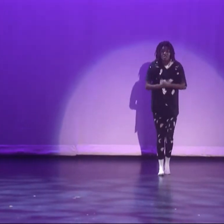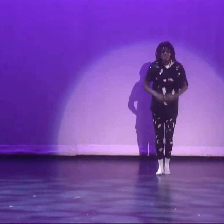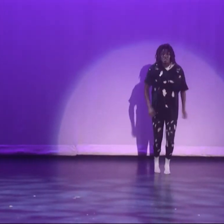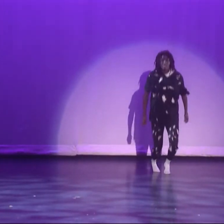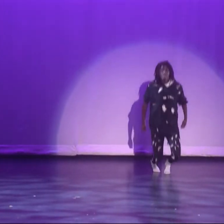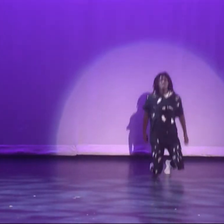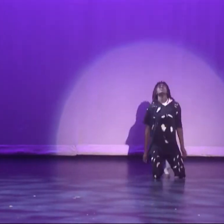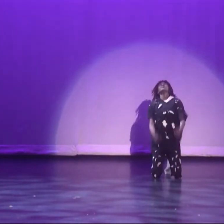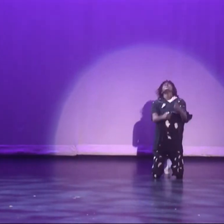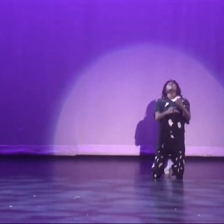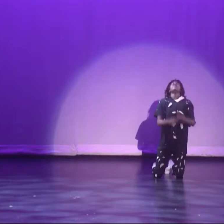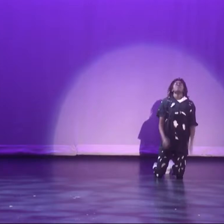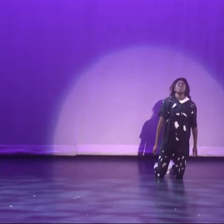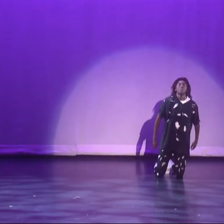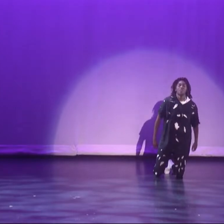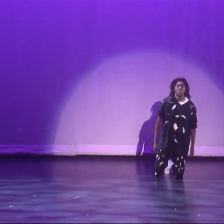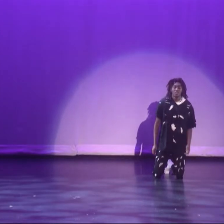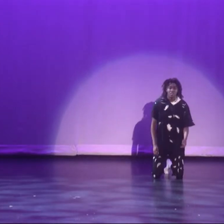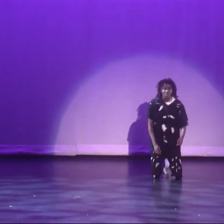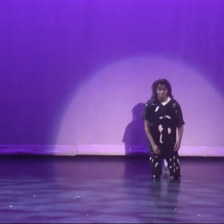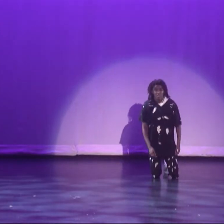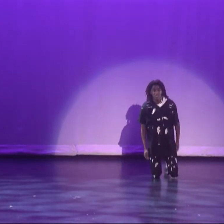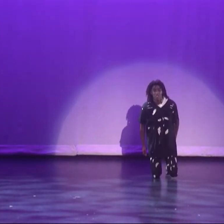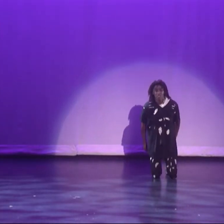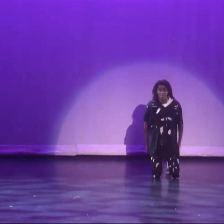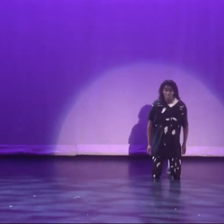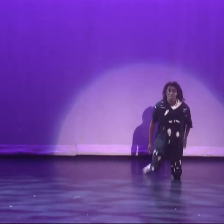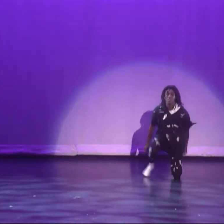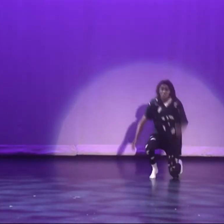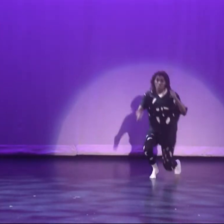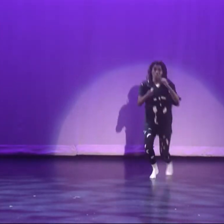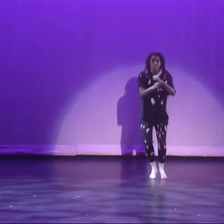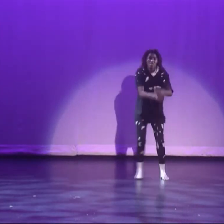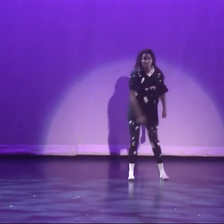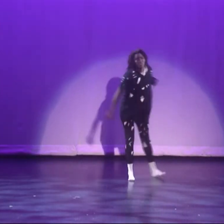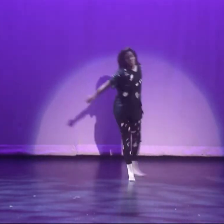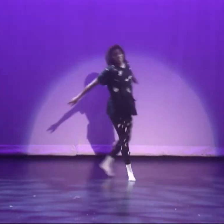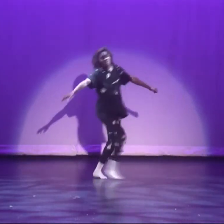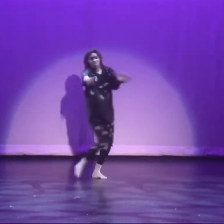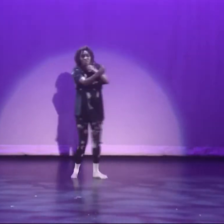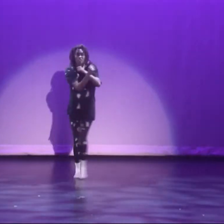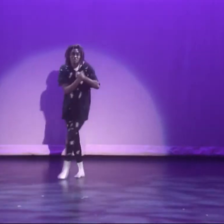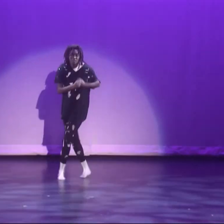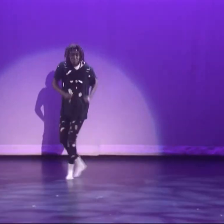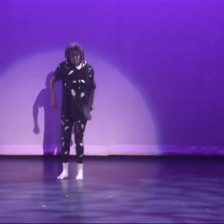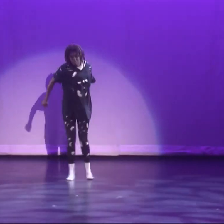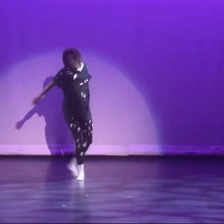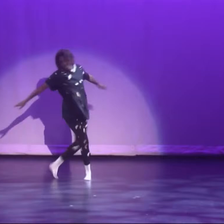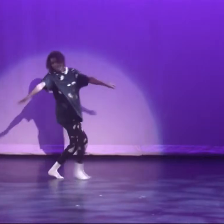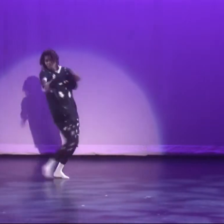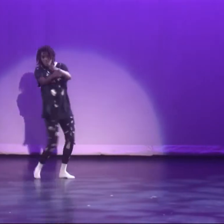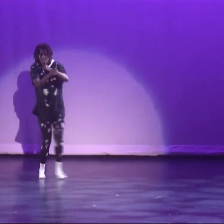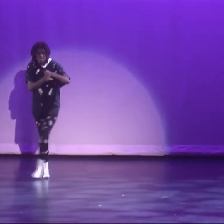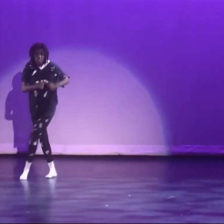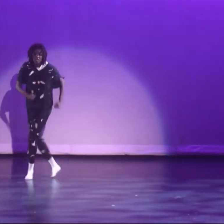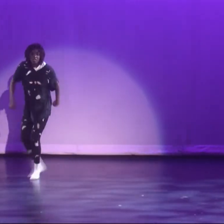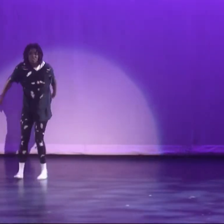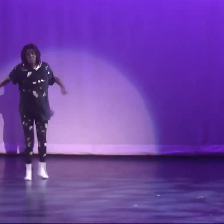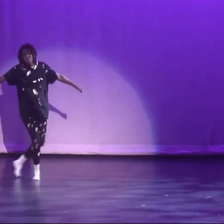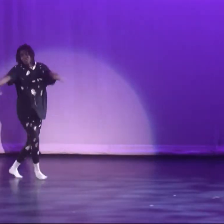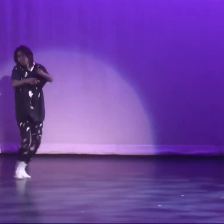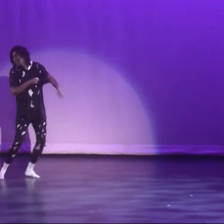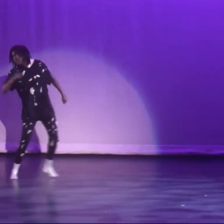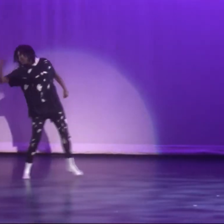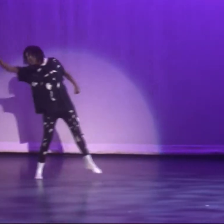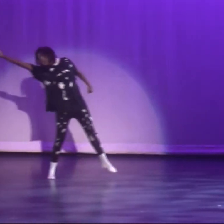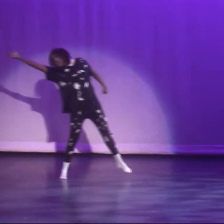home, still a home, yeah. It's not too late to build it back, cause a one